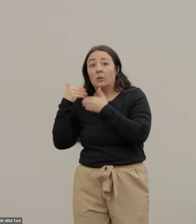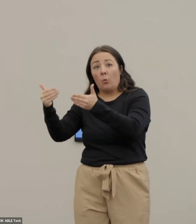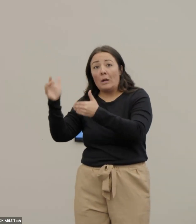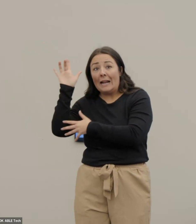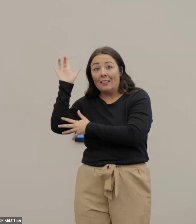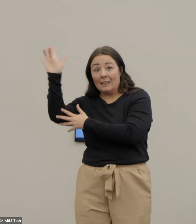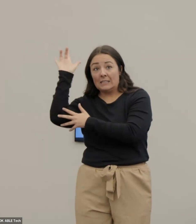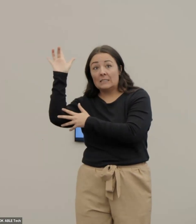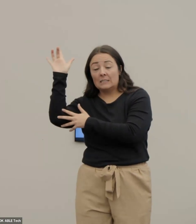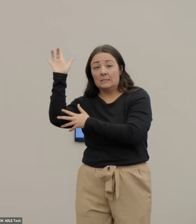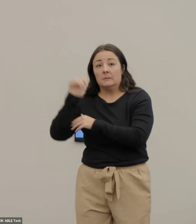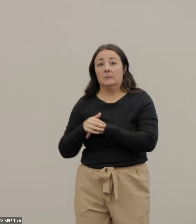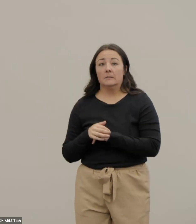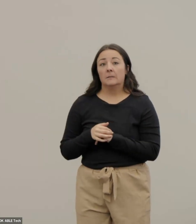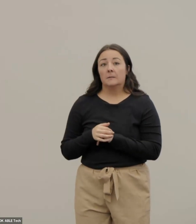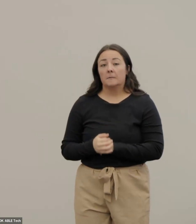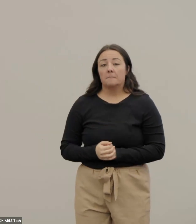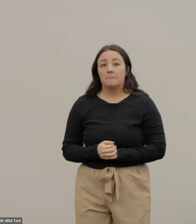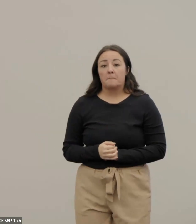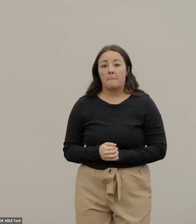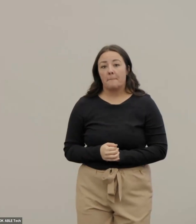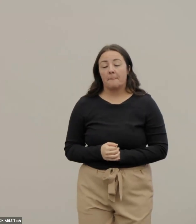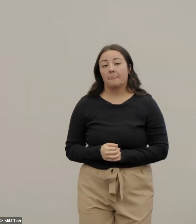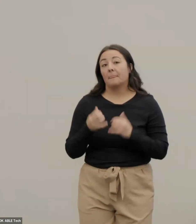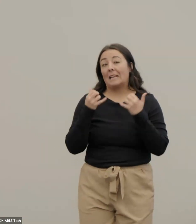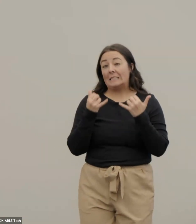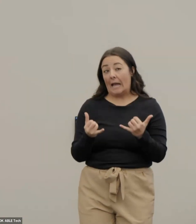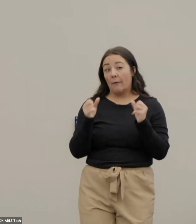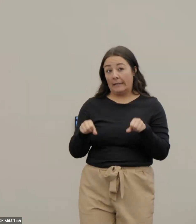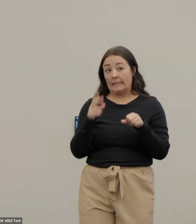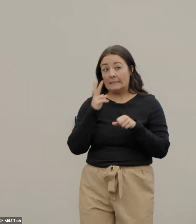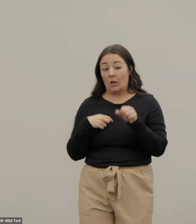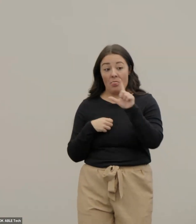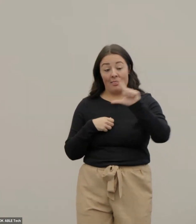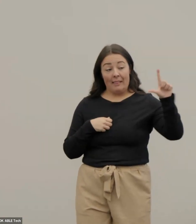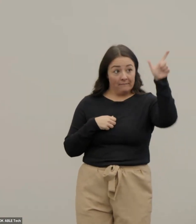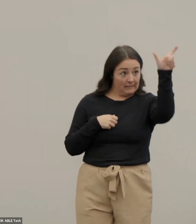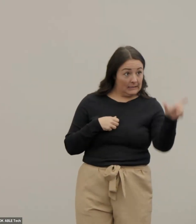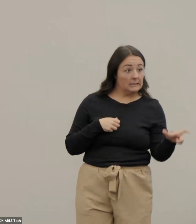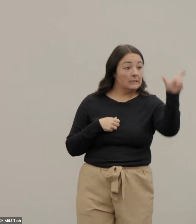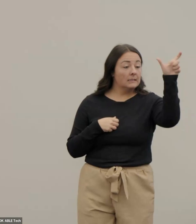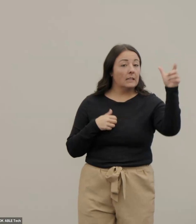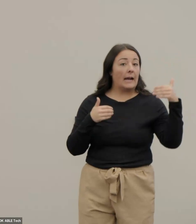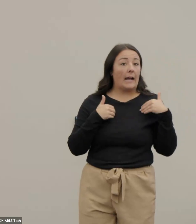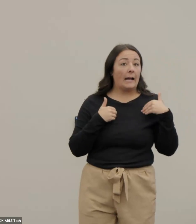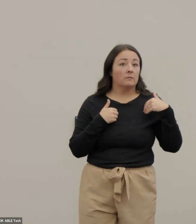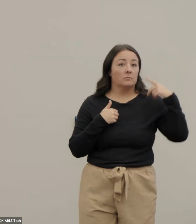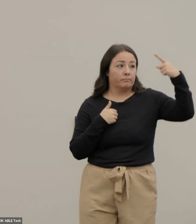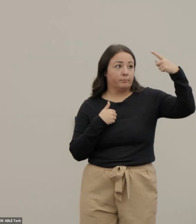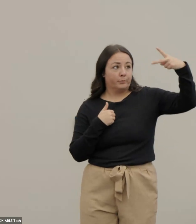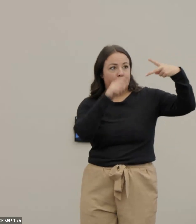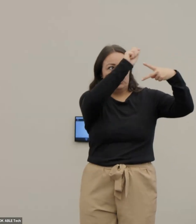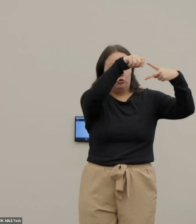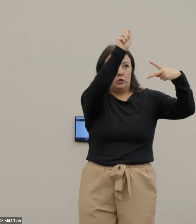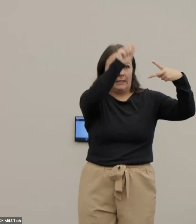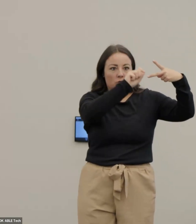that, right, now you'll see on the left side of the screen, you've got two checkboxes.